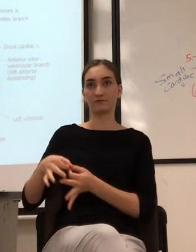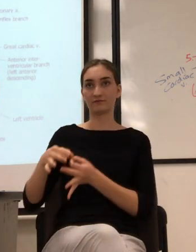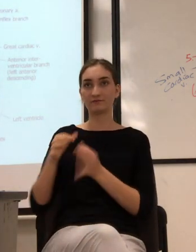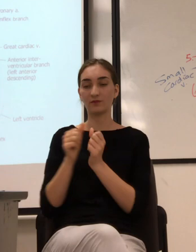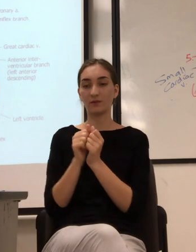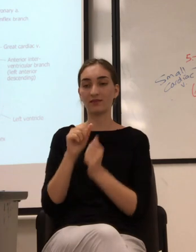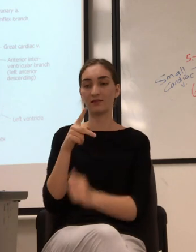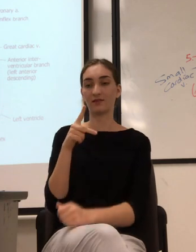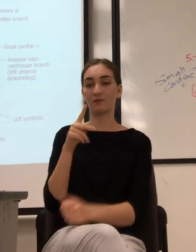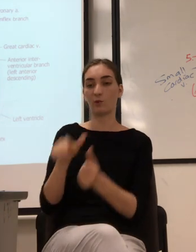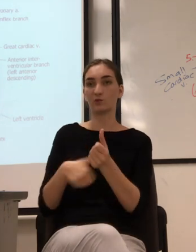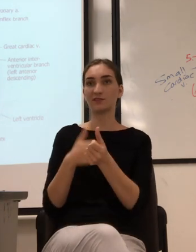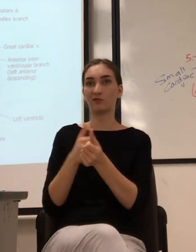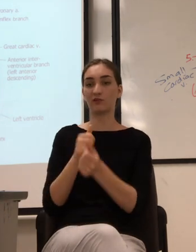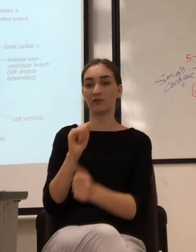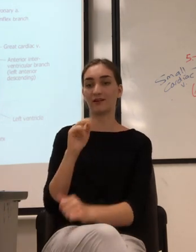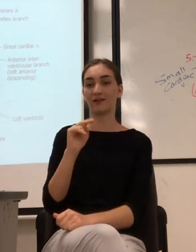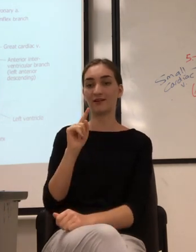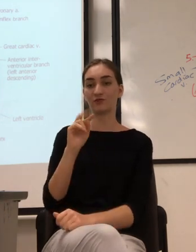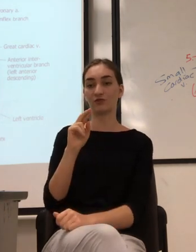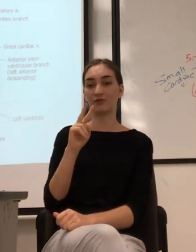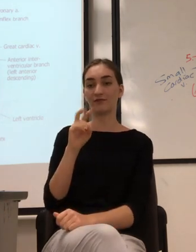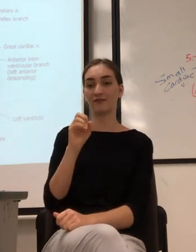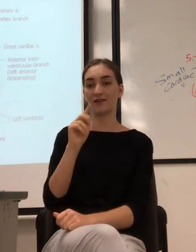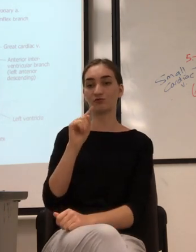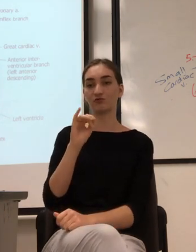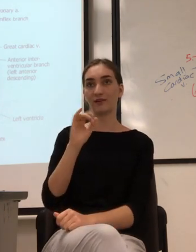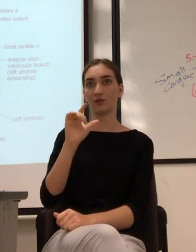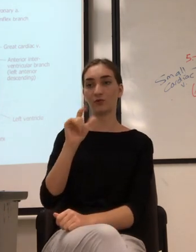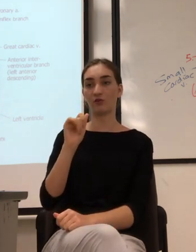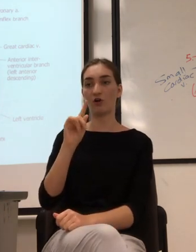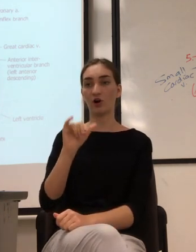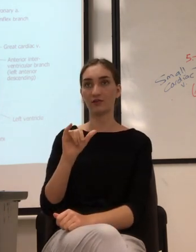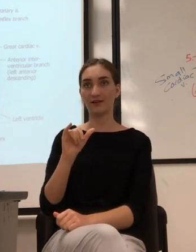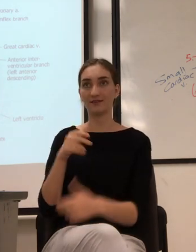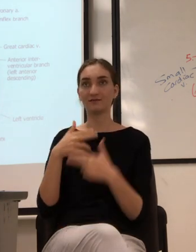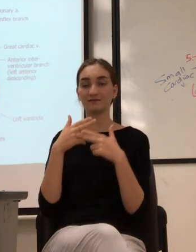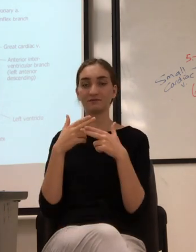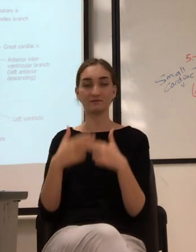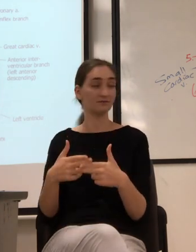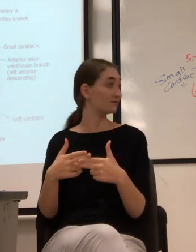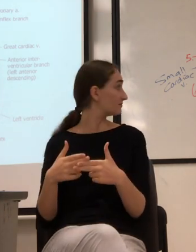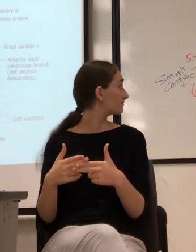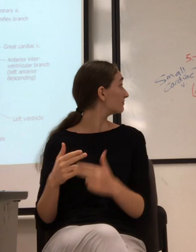posterior interventricular artery is the middle cardiac vein.